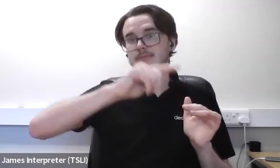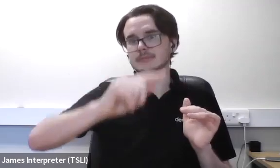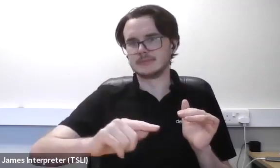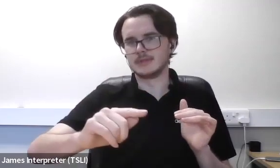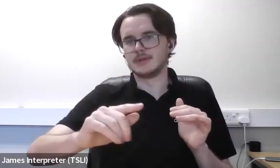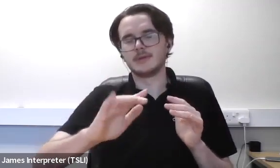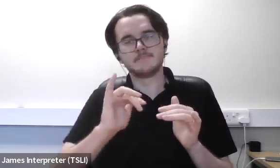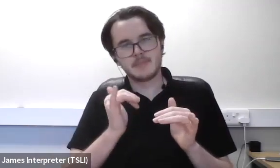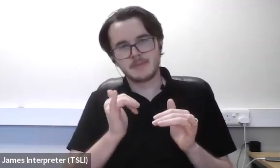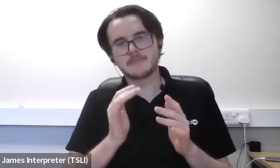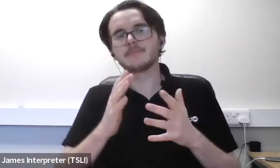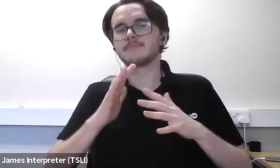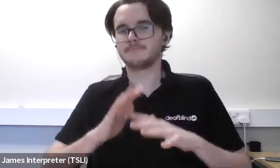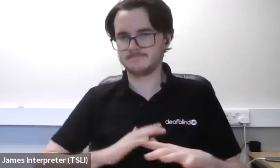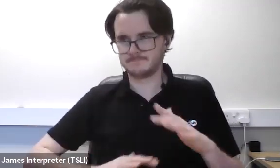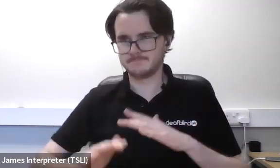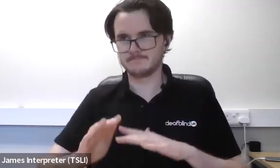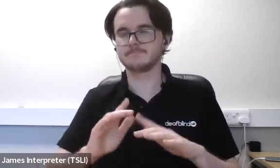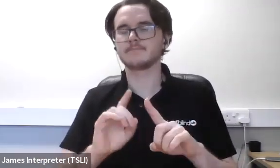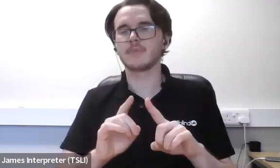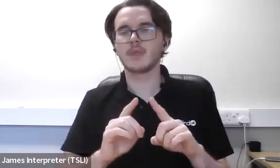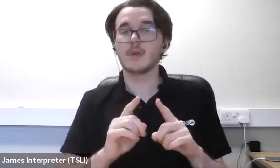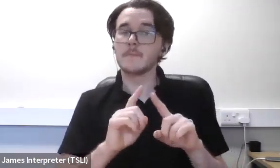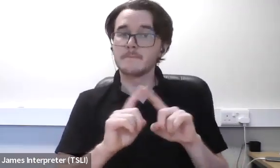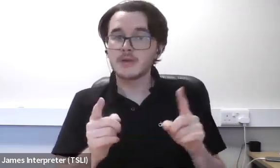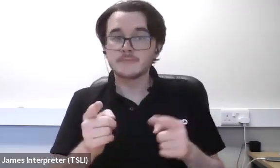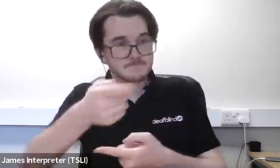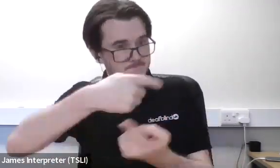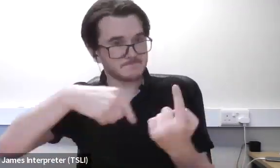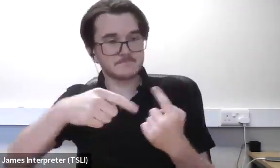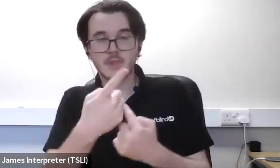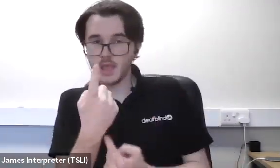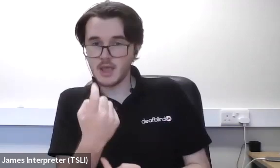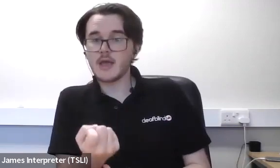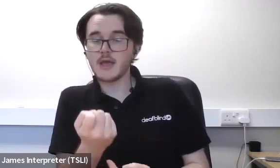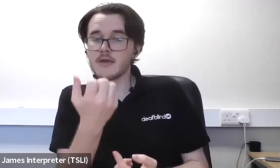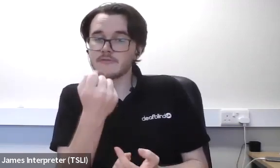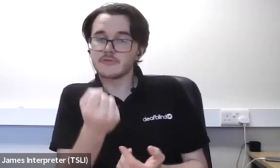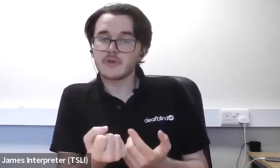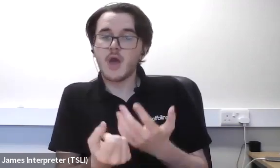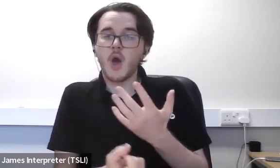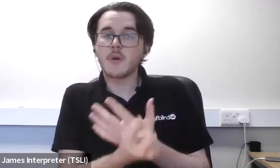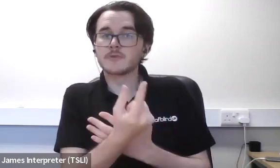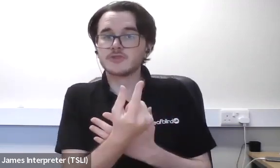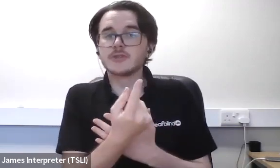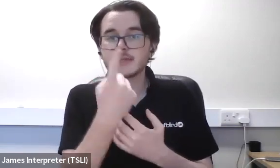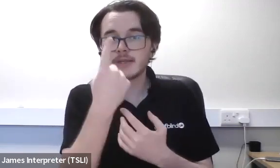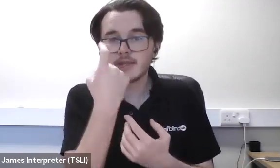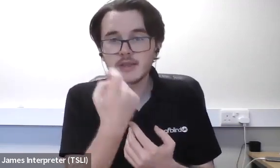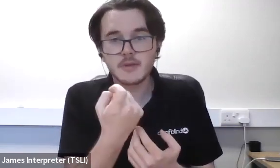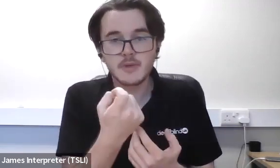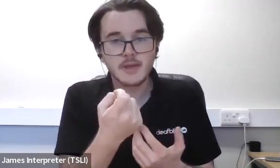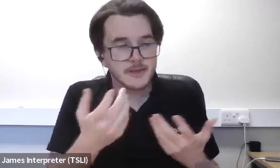future, every one of us nevertheless has the opportunity to play our own part in making sure